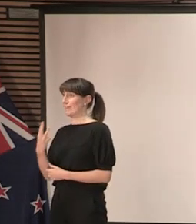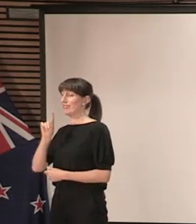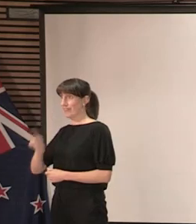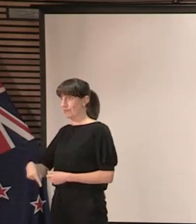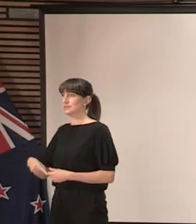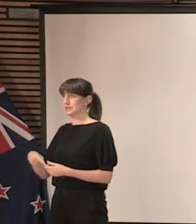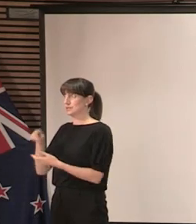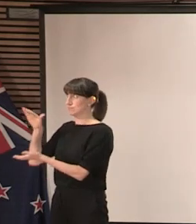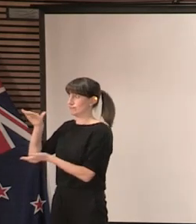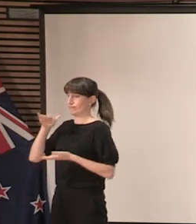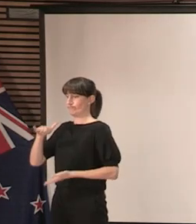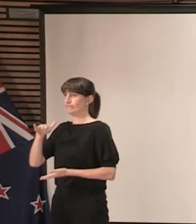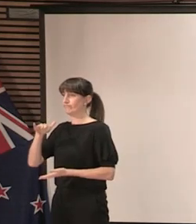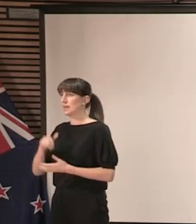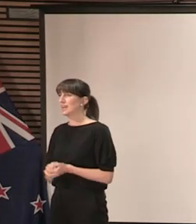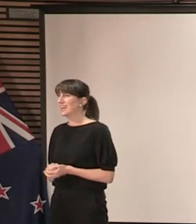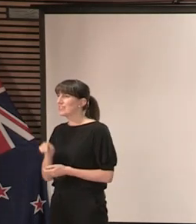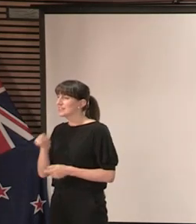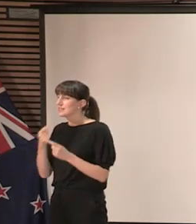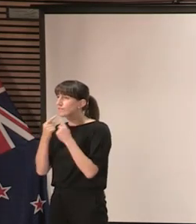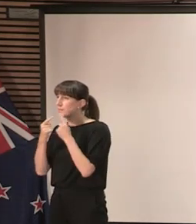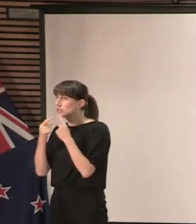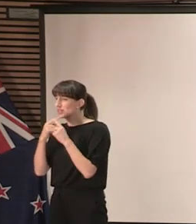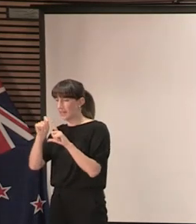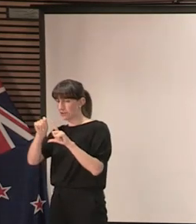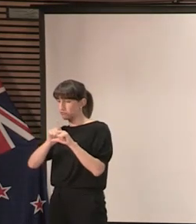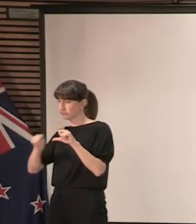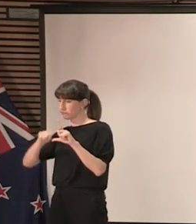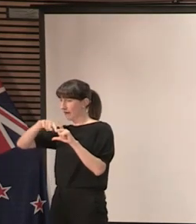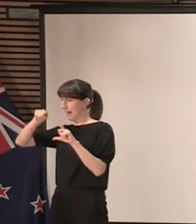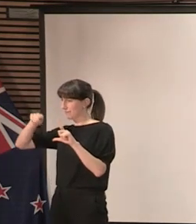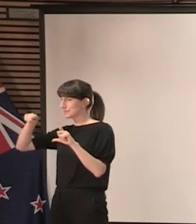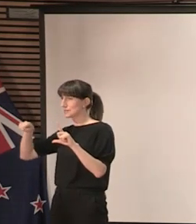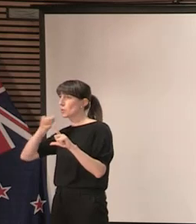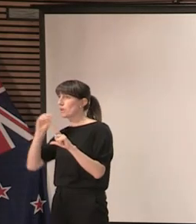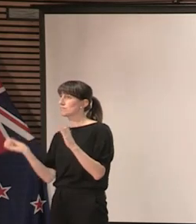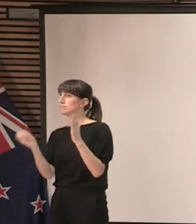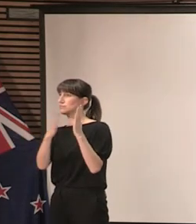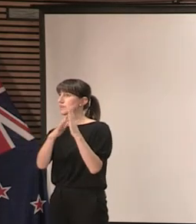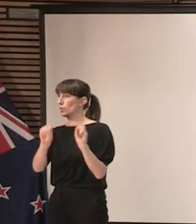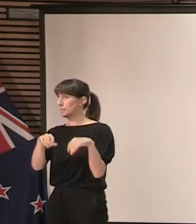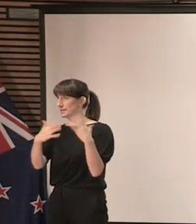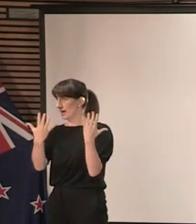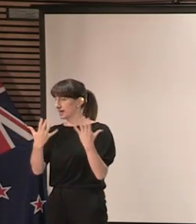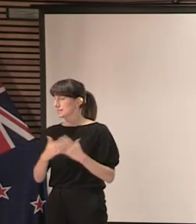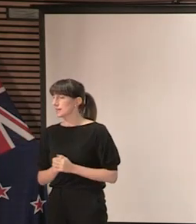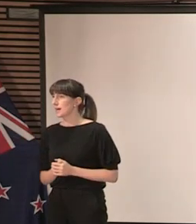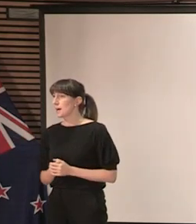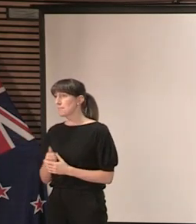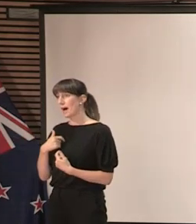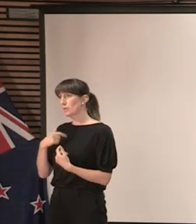and we will put these graphs on our website after today's stand-up, but we're seeing from ESR